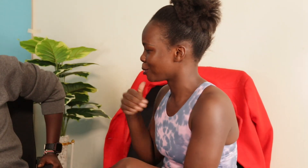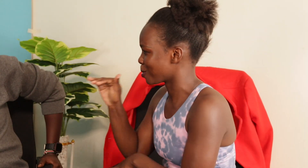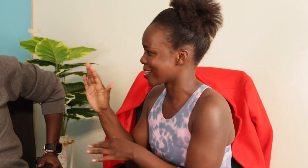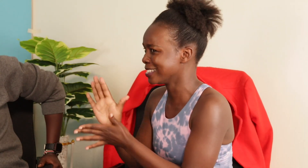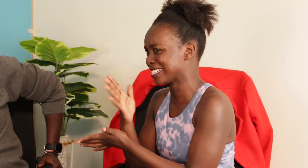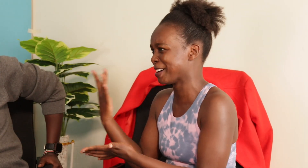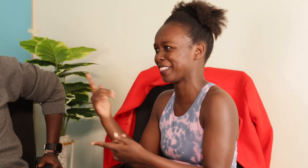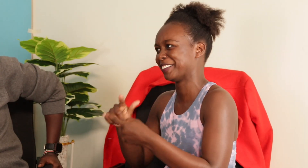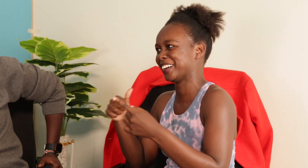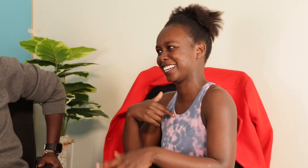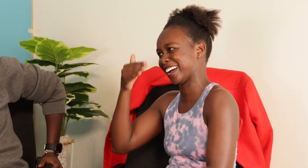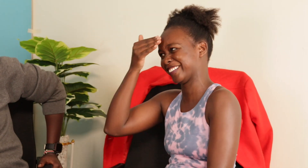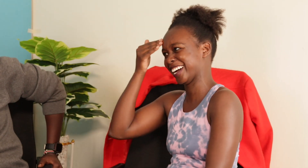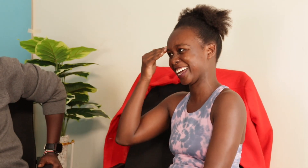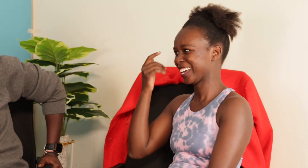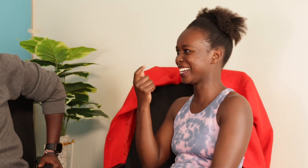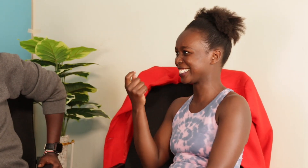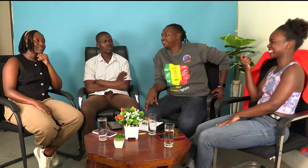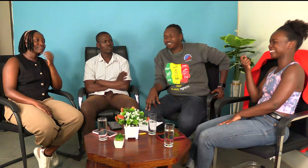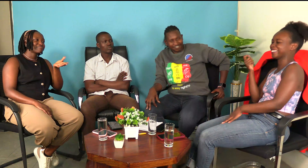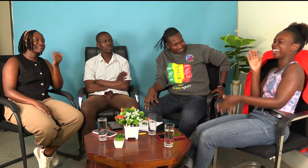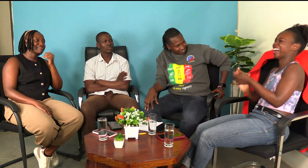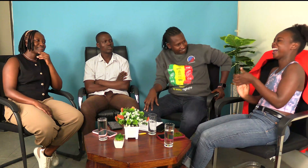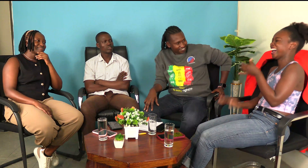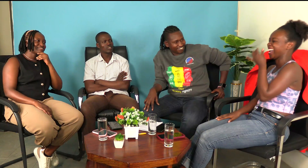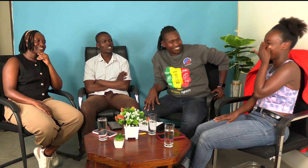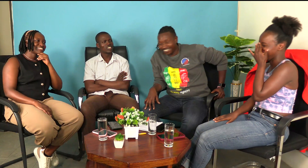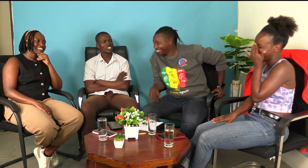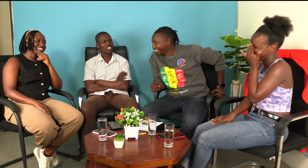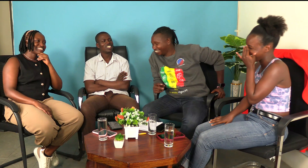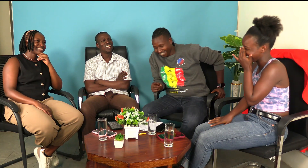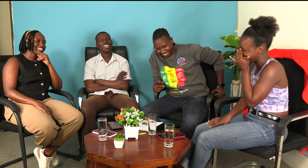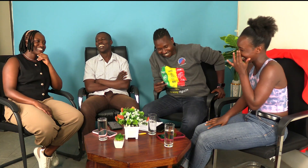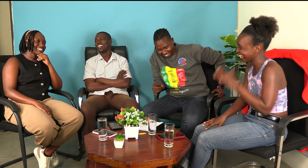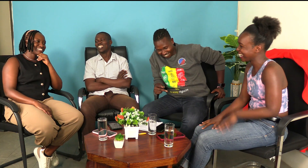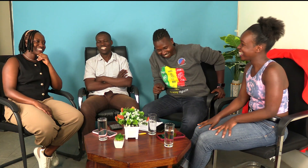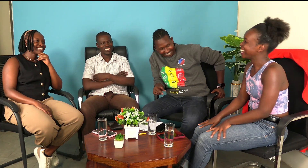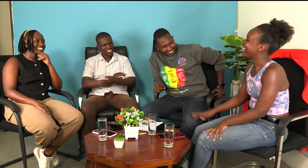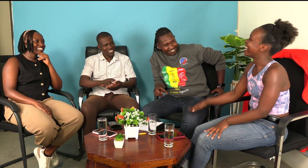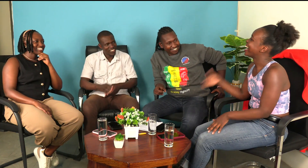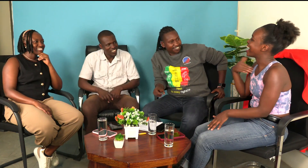will have sign language accessibility. I wanted to say something. I have already forgotten. I have